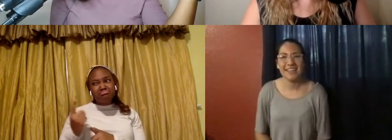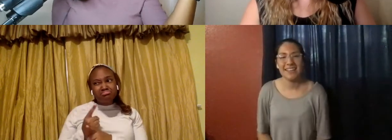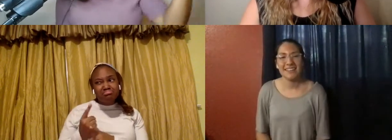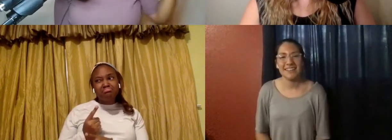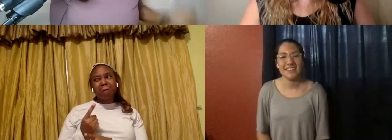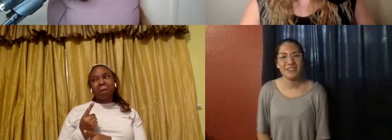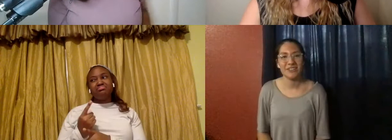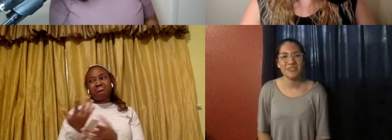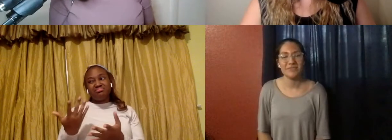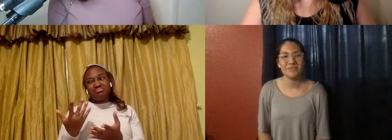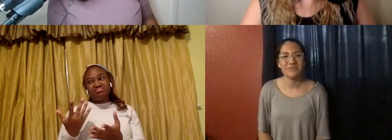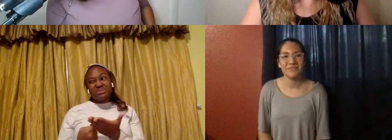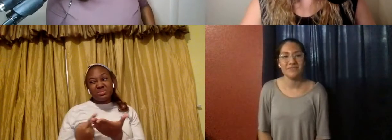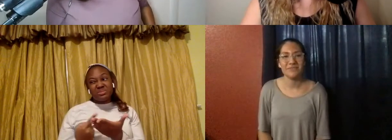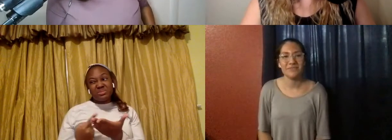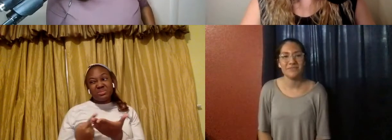know?